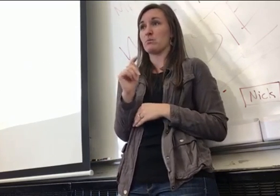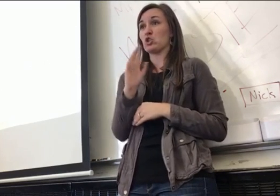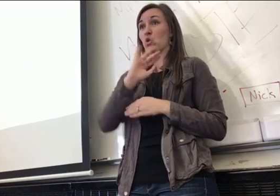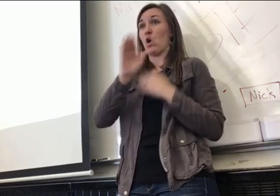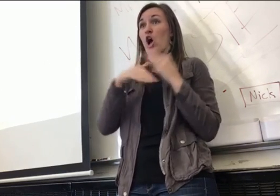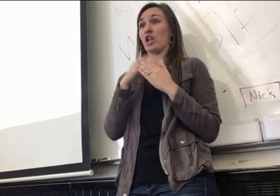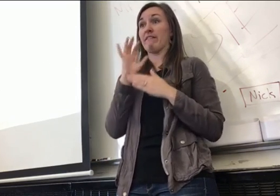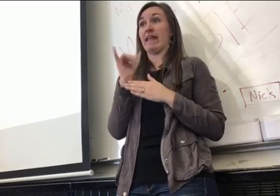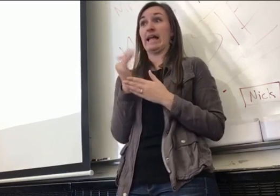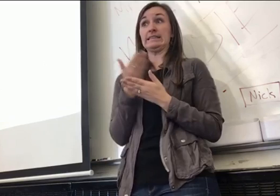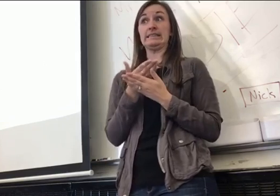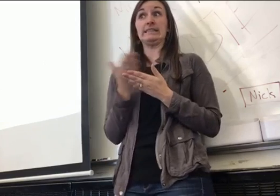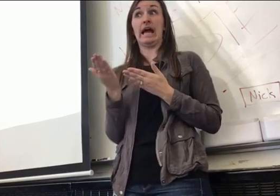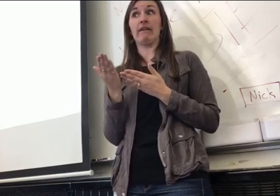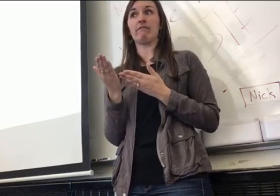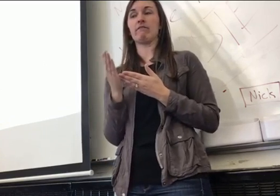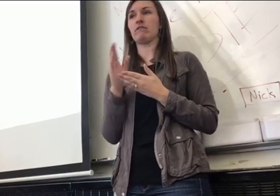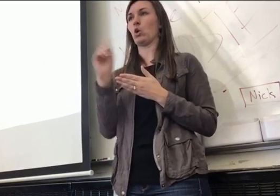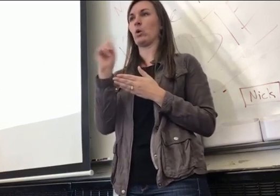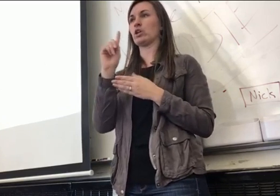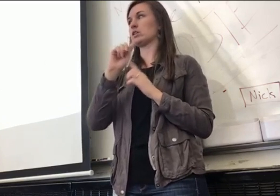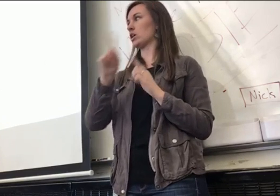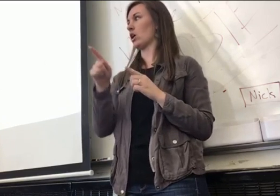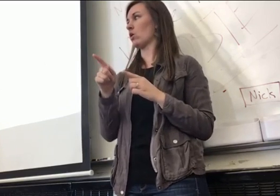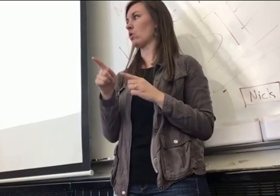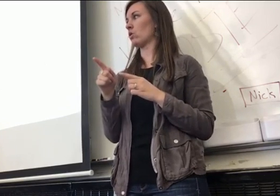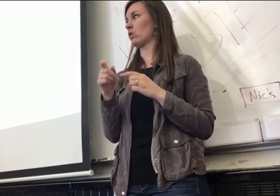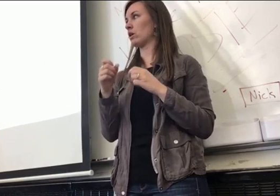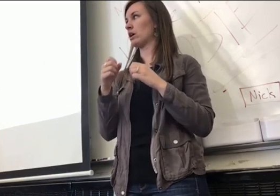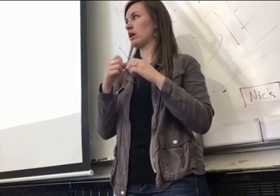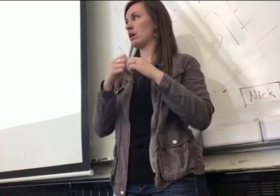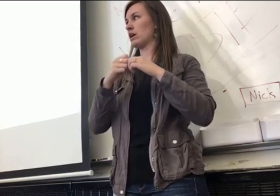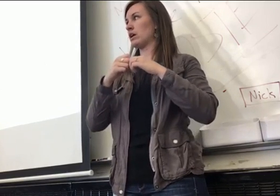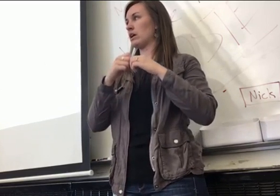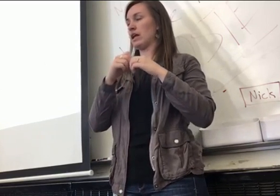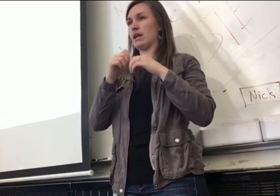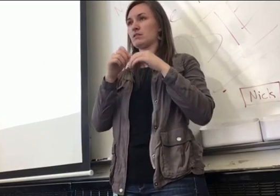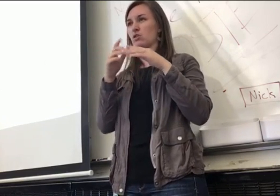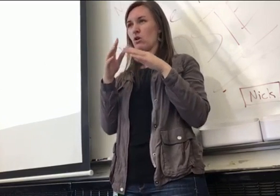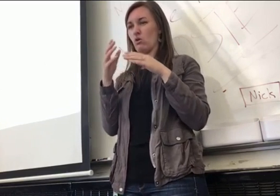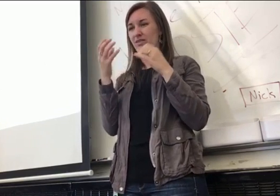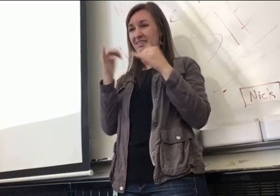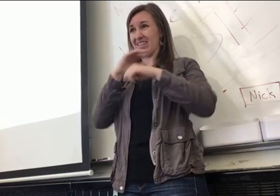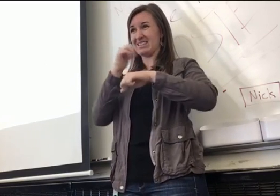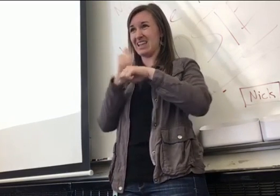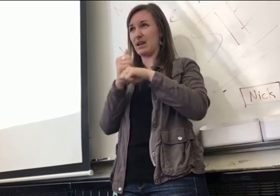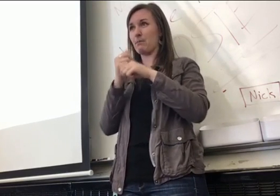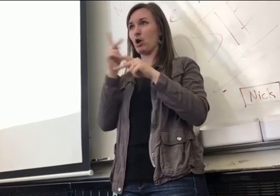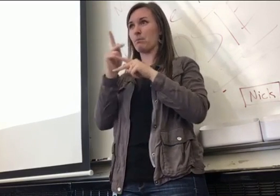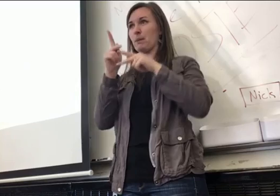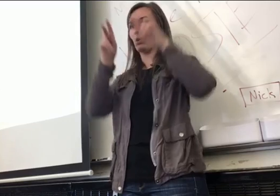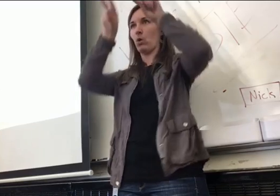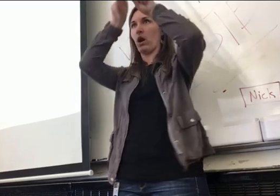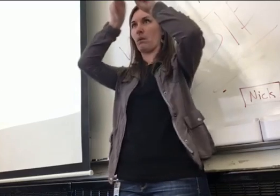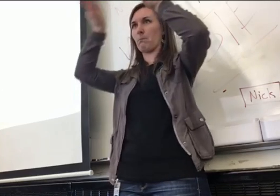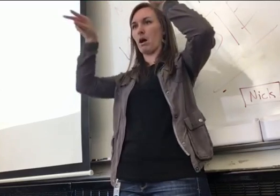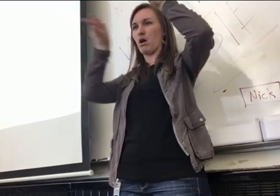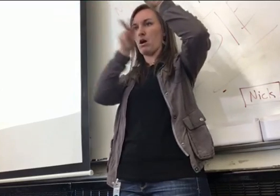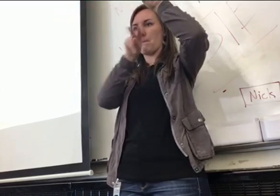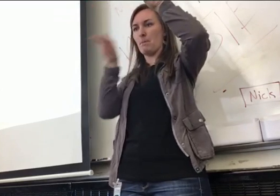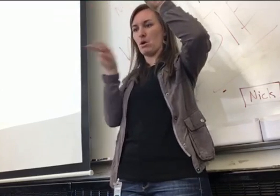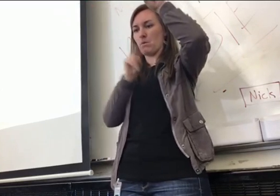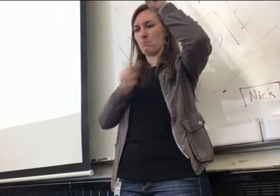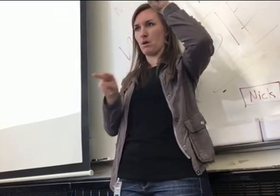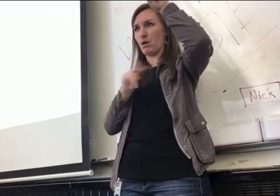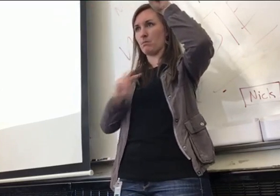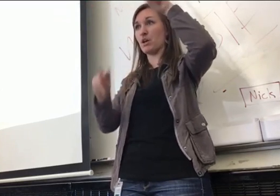go? It slides down to all the people below you. Remember too, by the way, you're